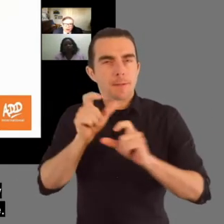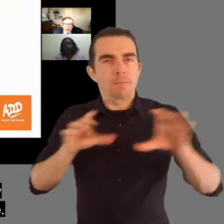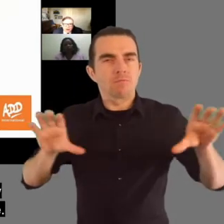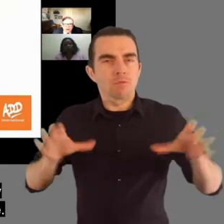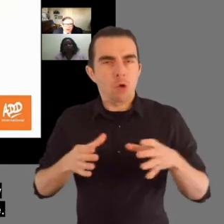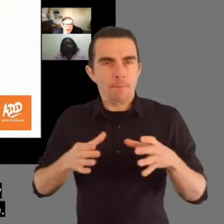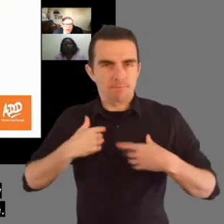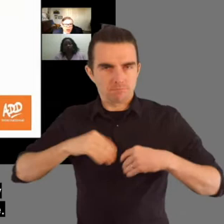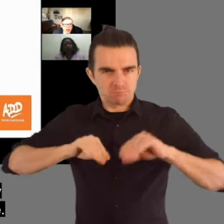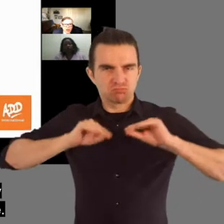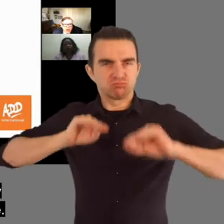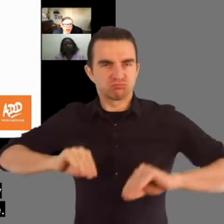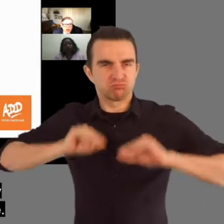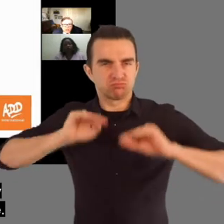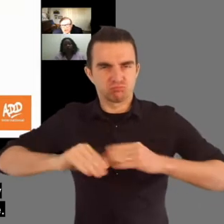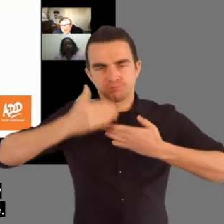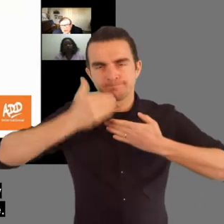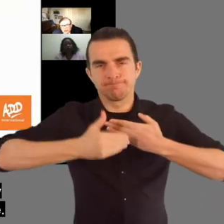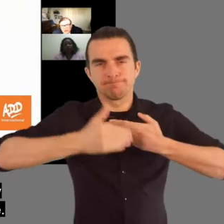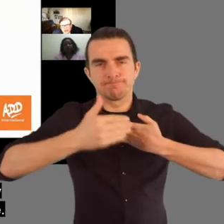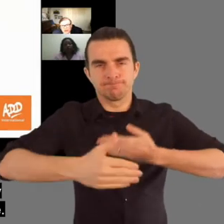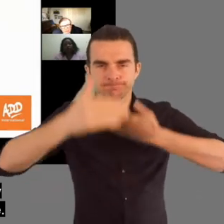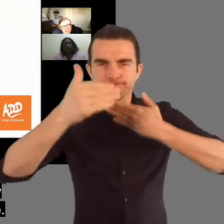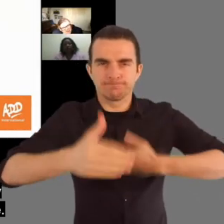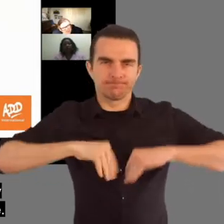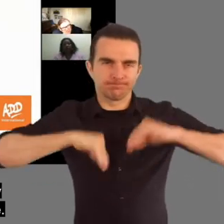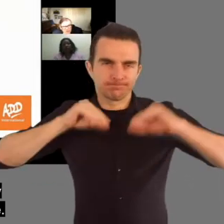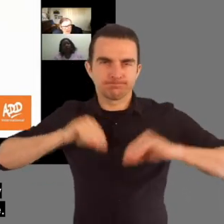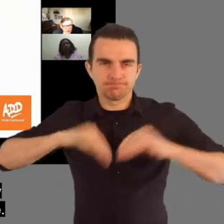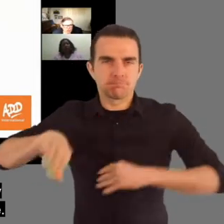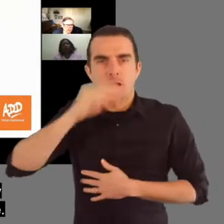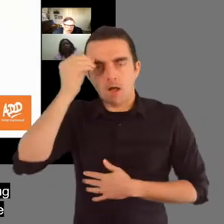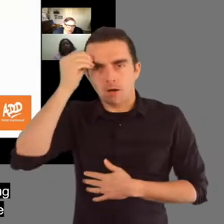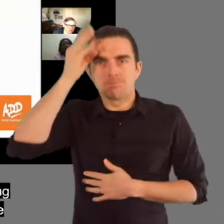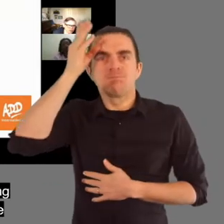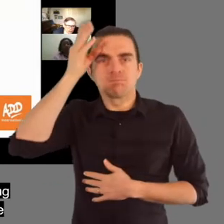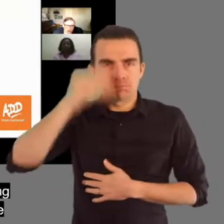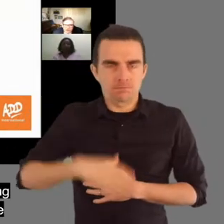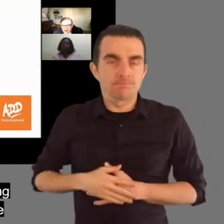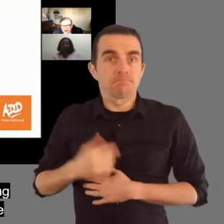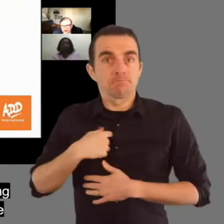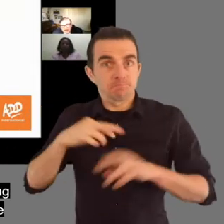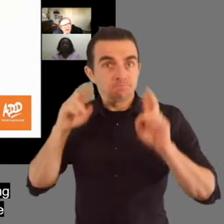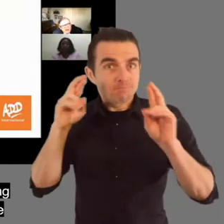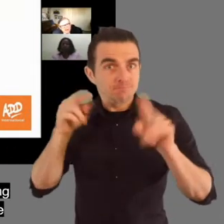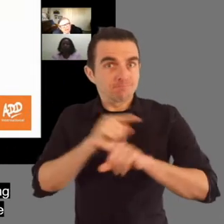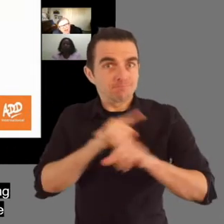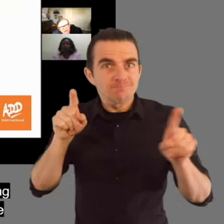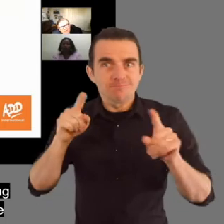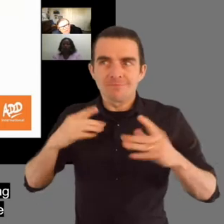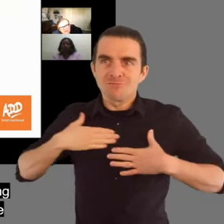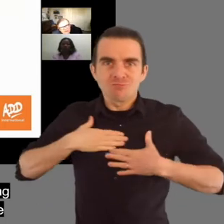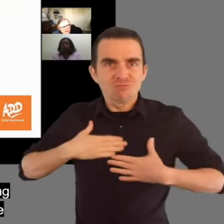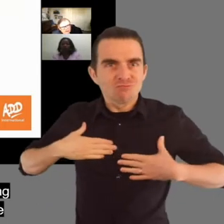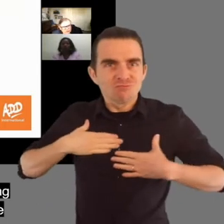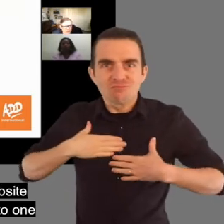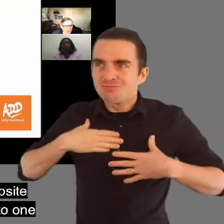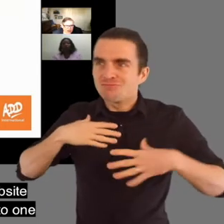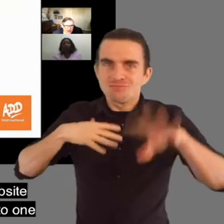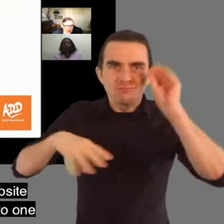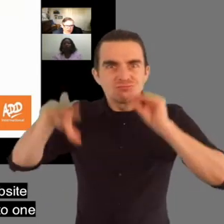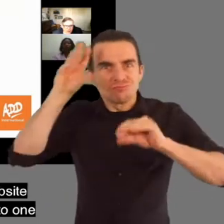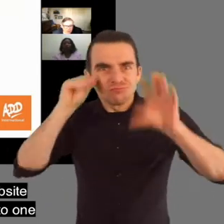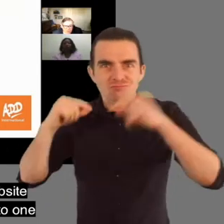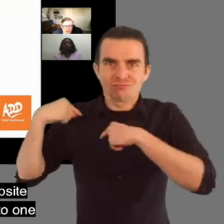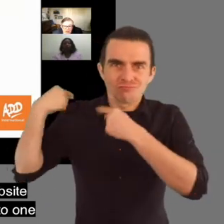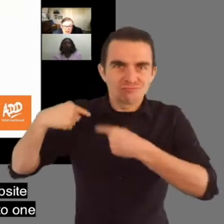Forum online Disability Equality Capacity Building course. And we hope you're all enjoying the varied material that we're putting